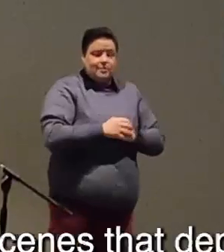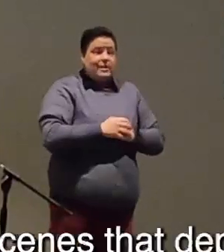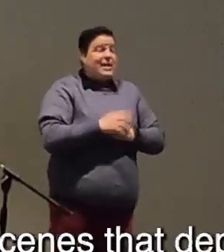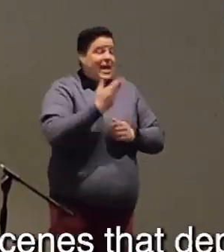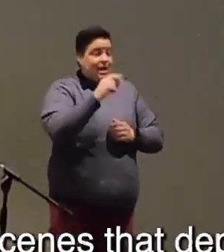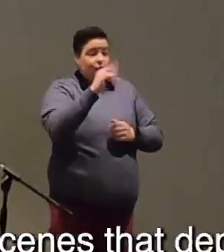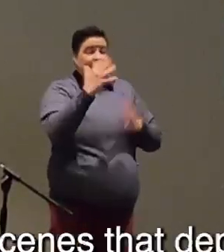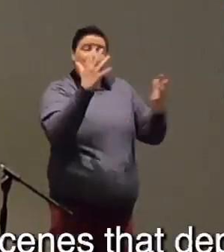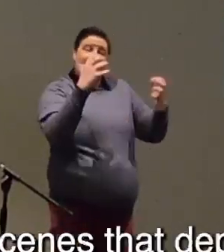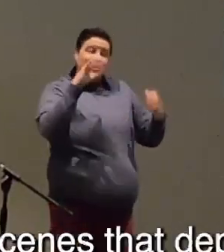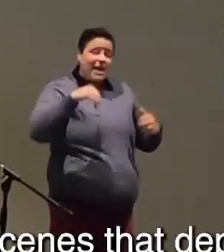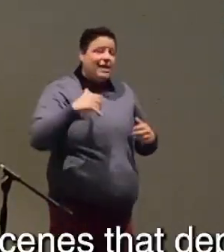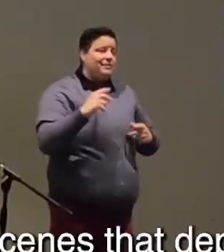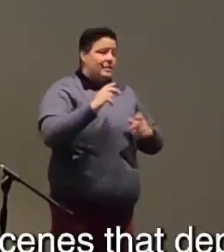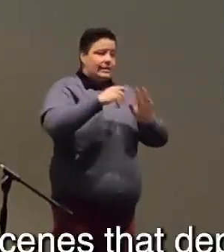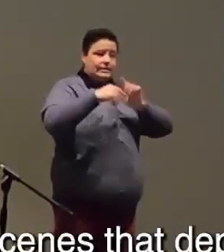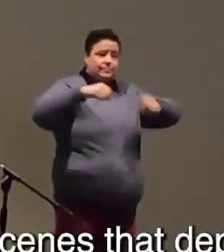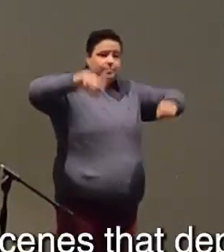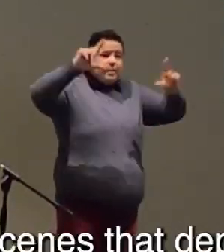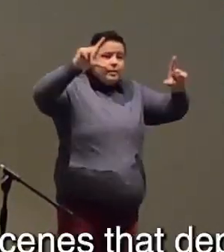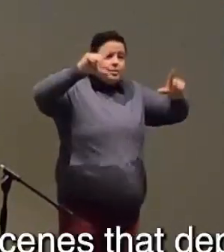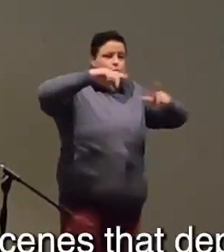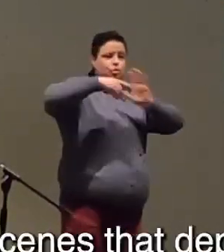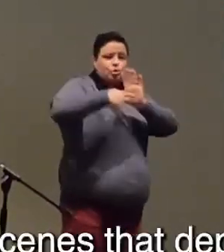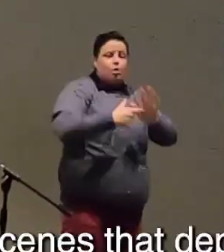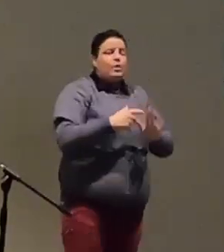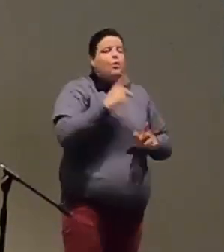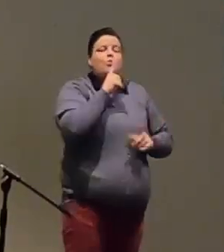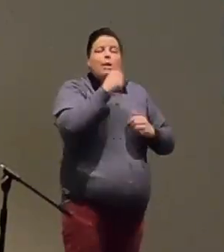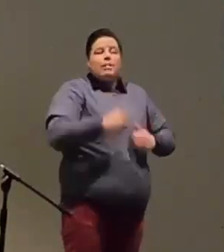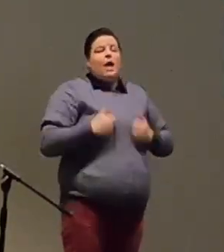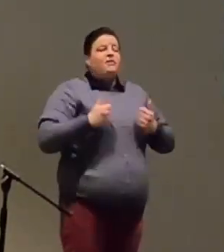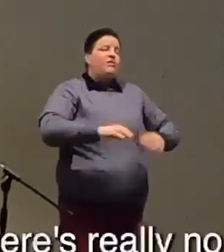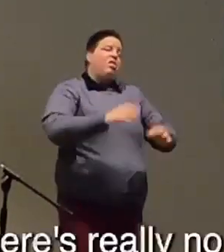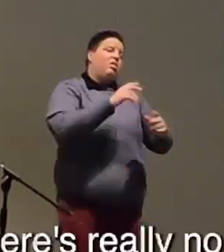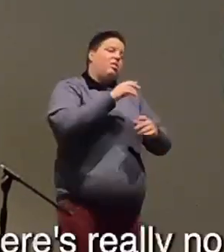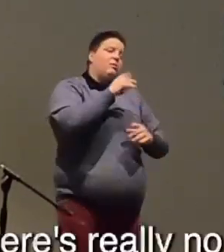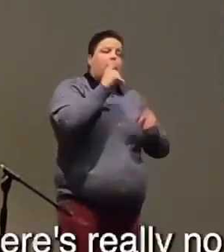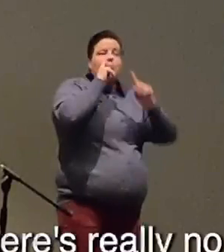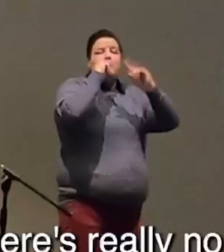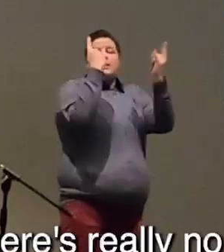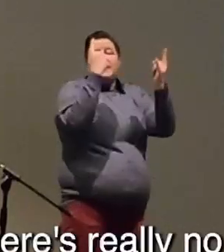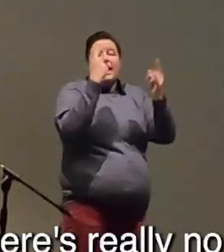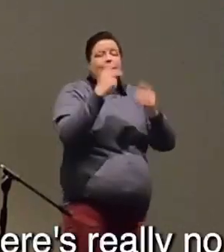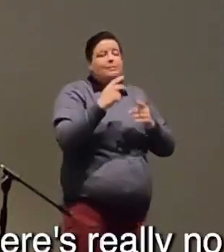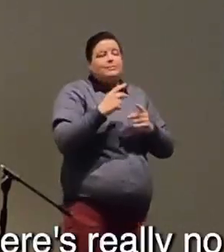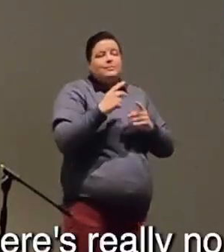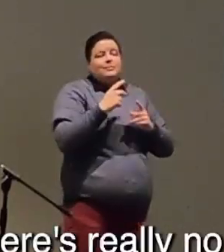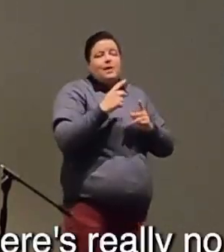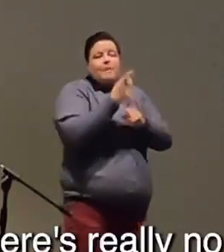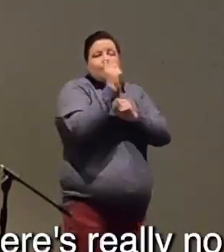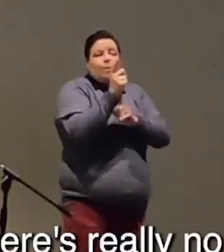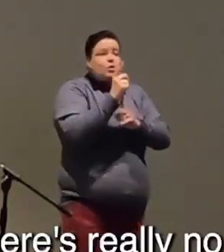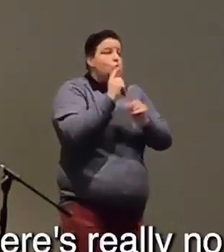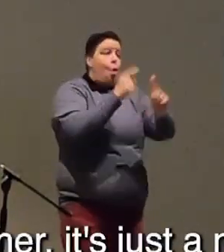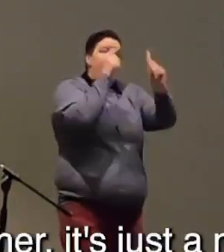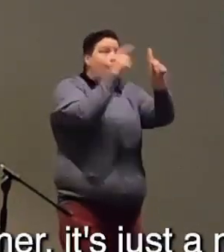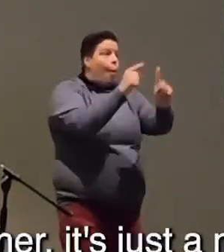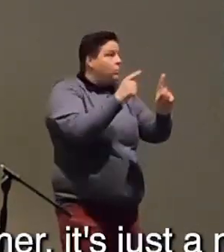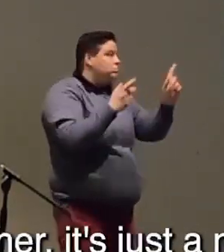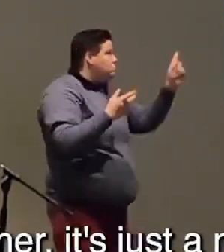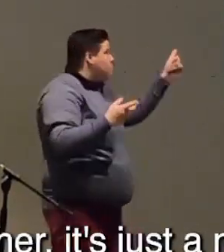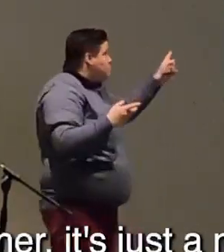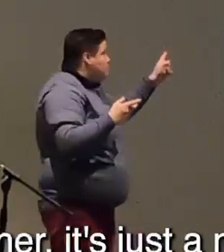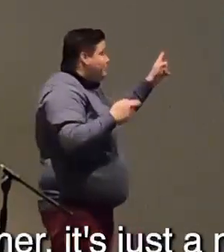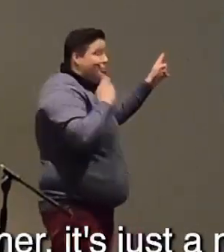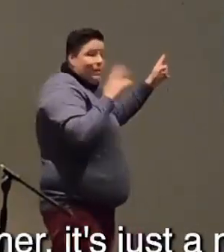for, scenes that depict real-life, mundane moments. There's really no moral to the story of this painting. Rather,